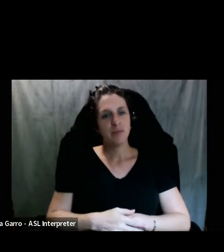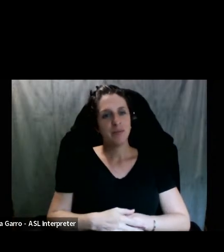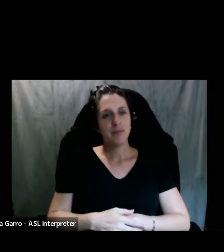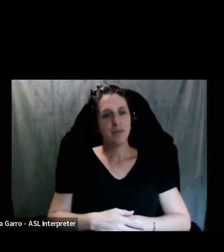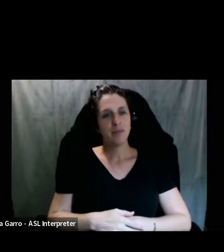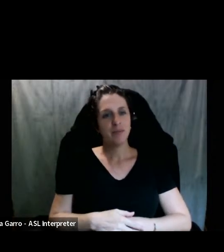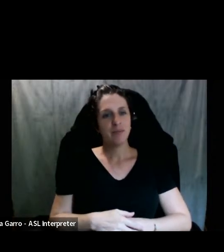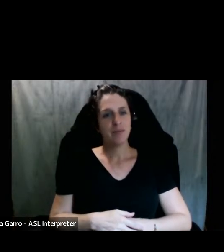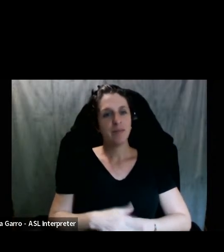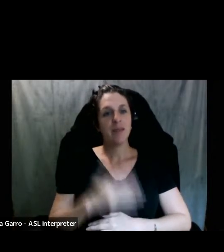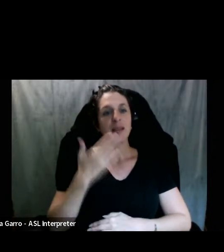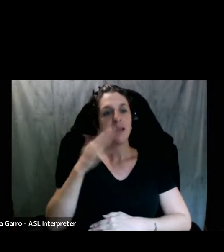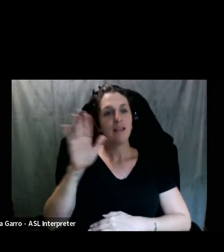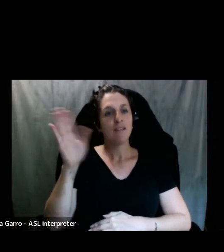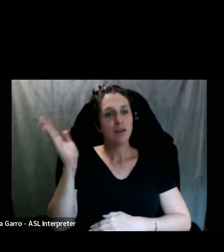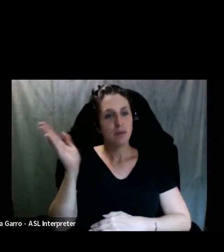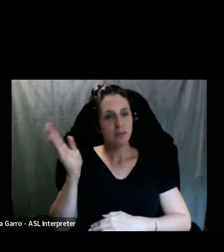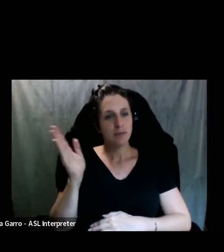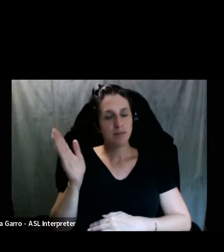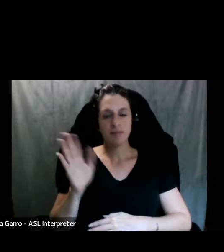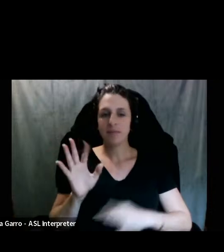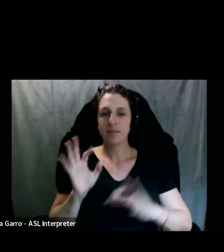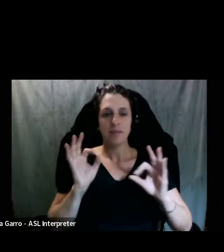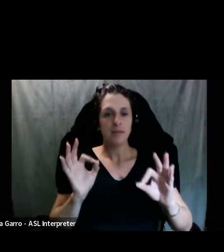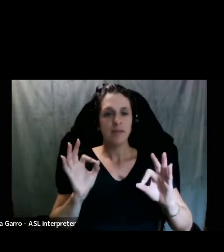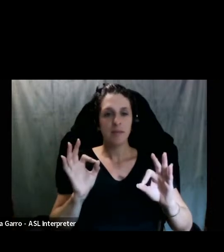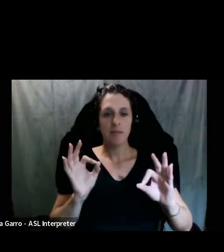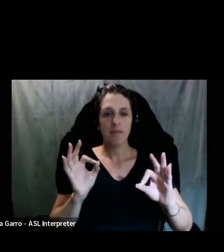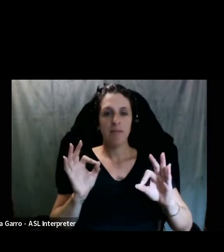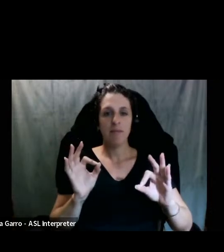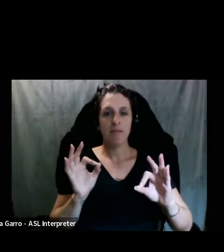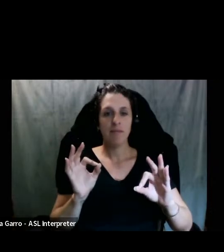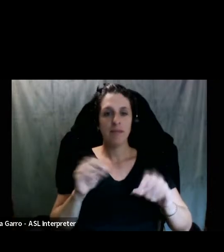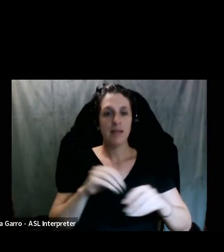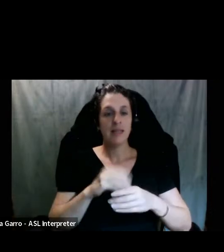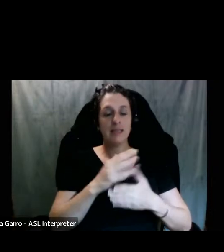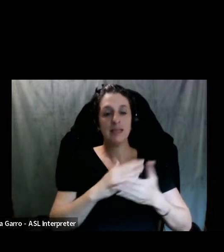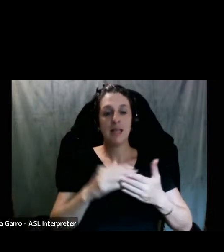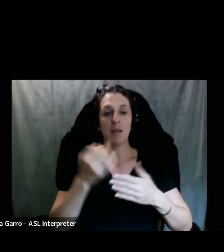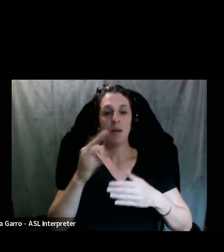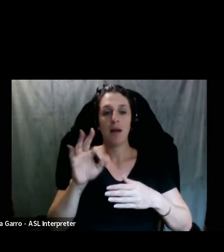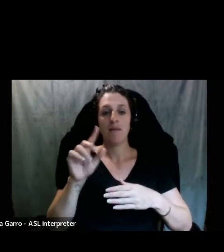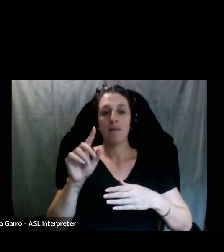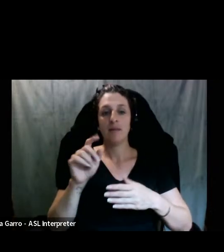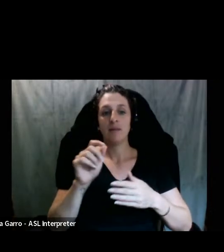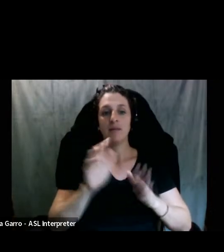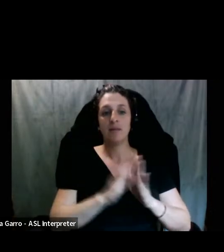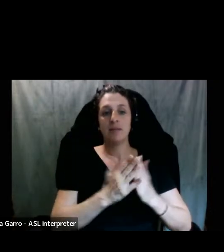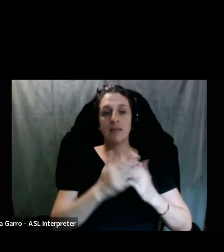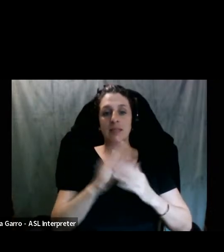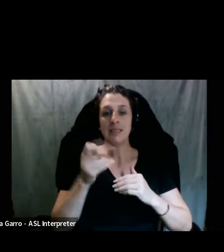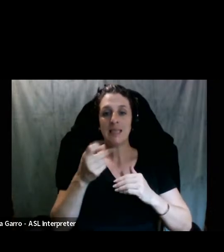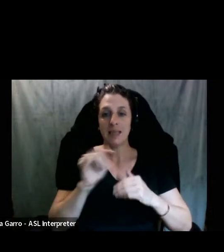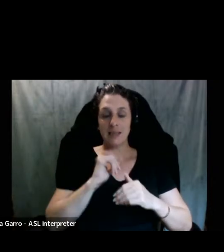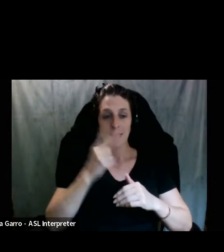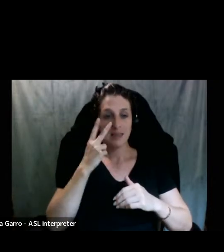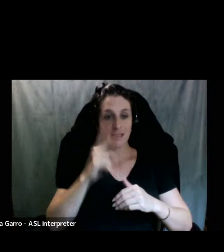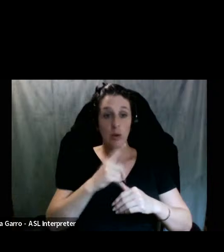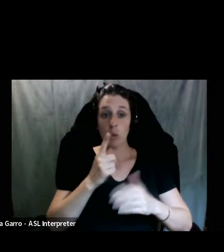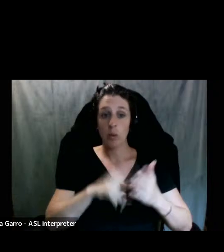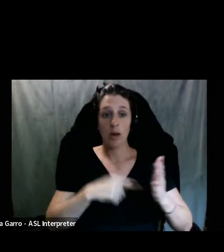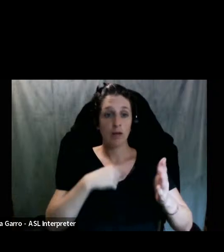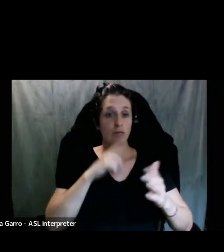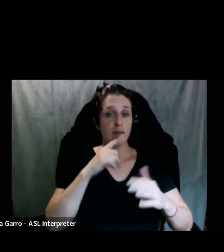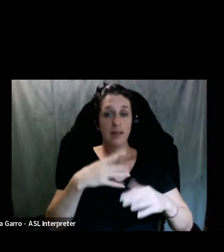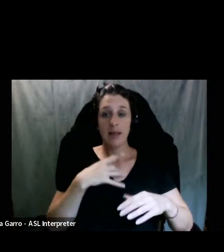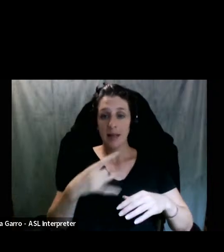Thank you for your presentation. Excellent. In some of the texts that we received, what I really liked was,